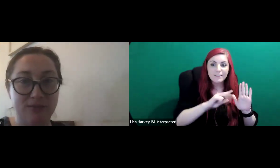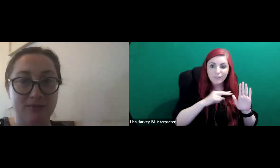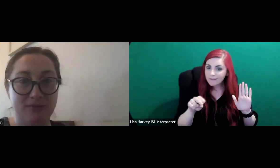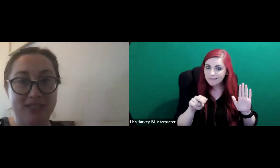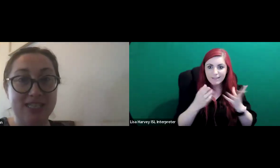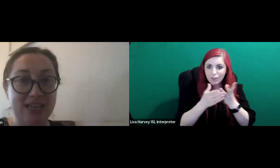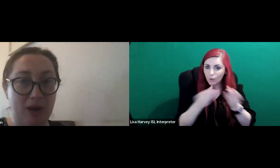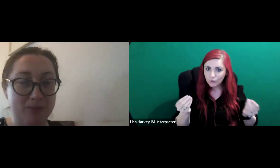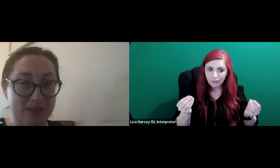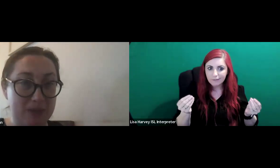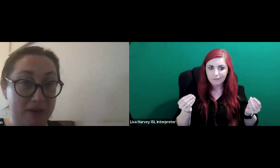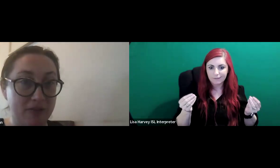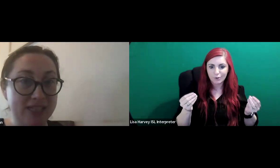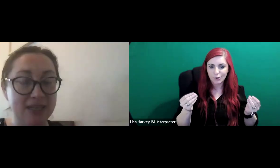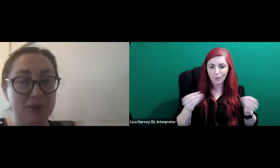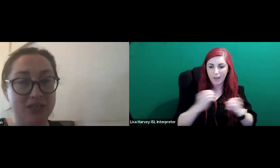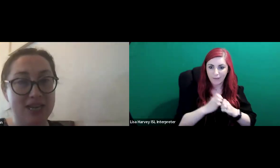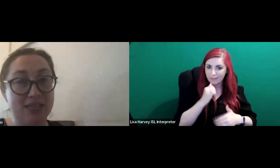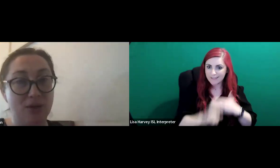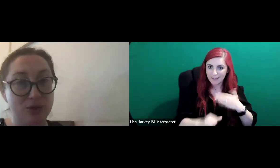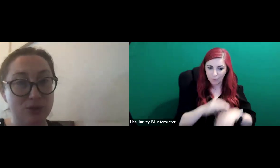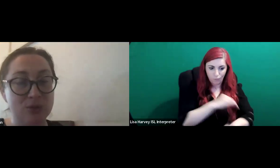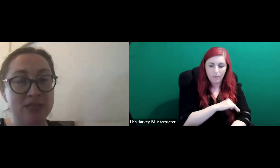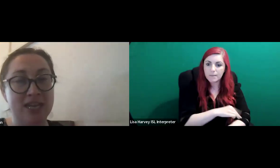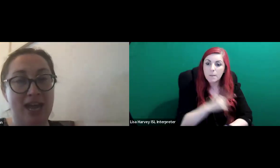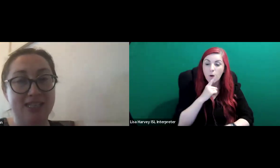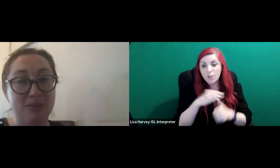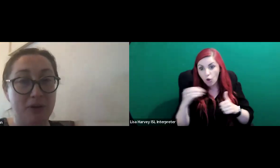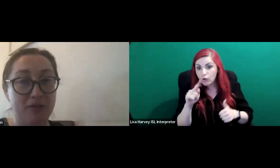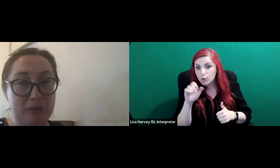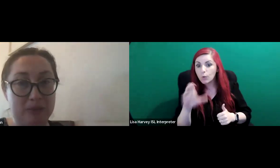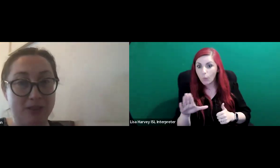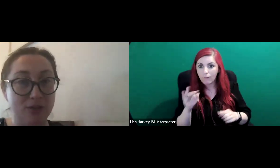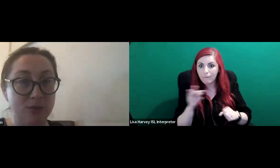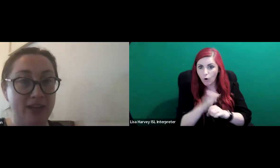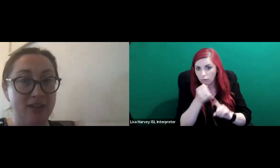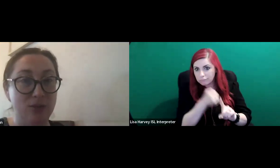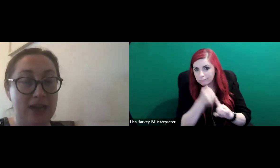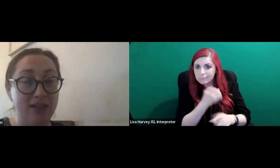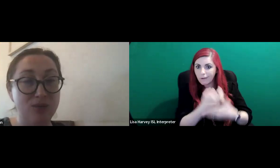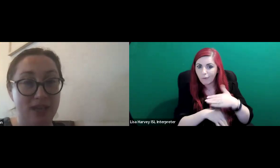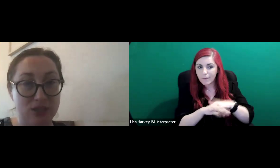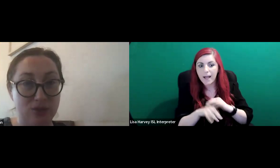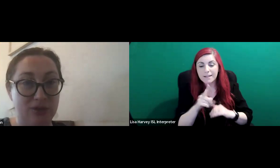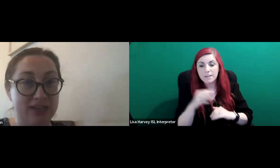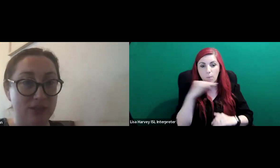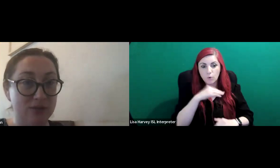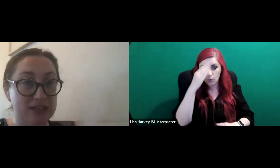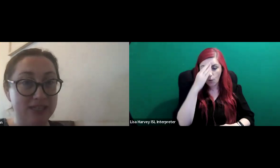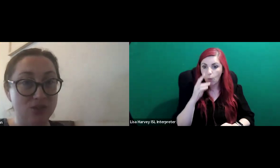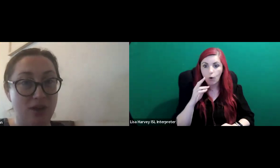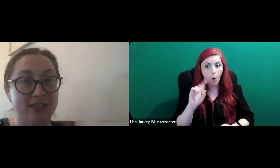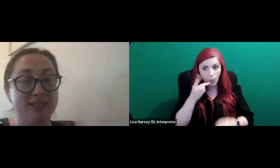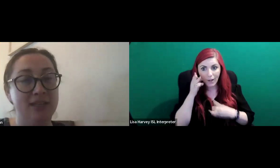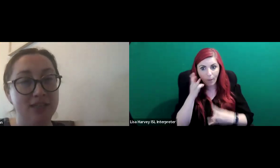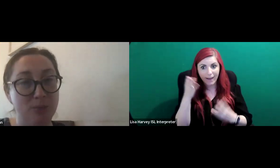solution to the day-to-day problems that people are facing, but it's another tool, and it's important for people to know that you can't use that tool unless you have